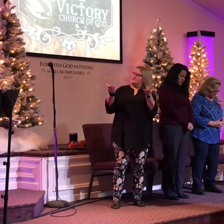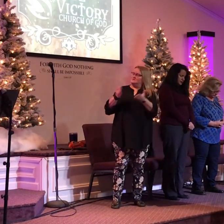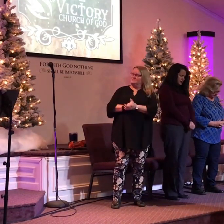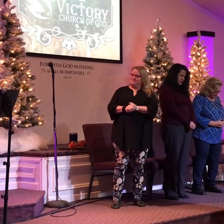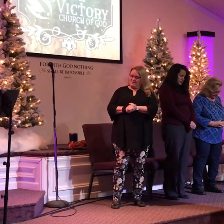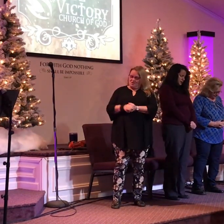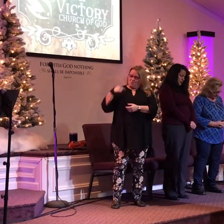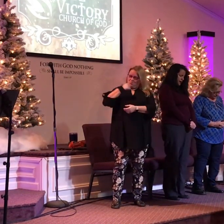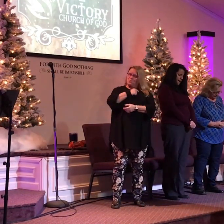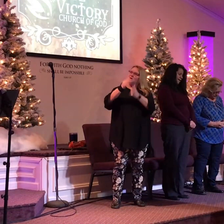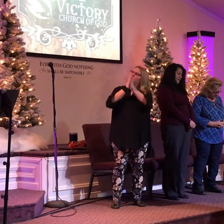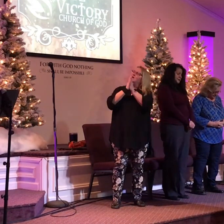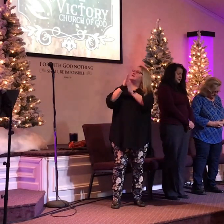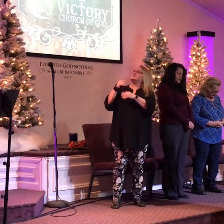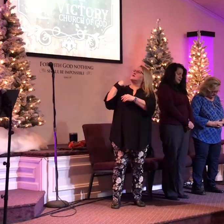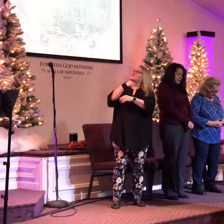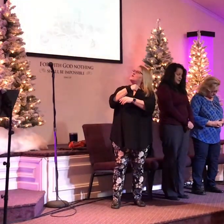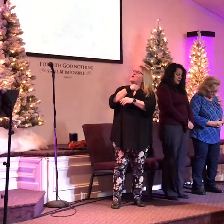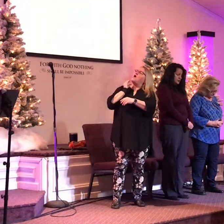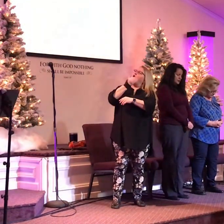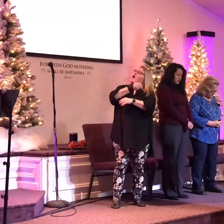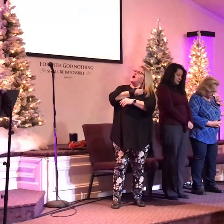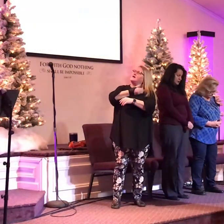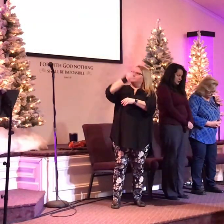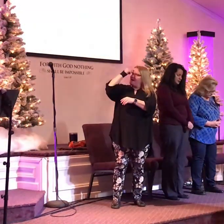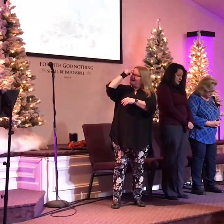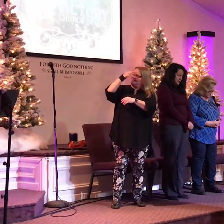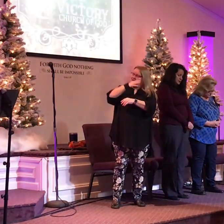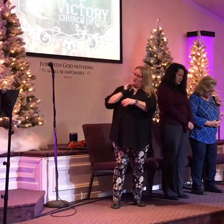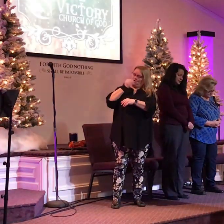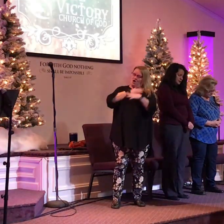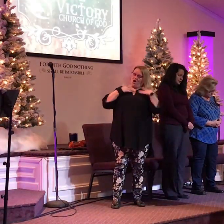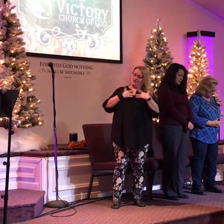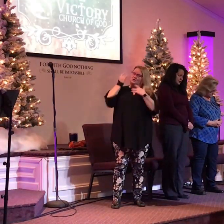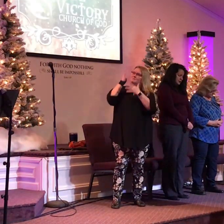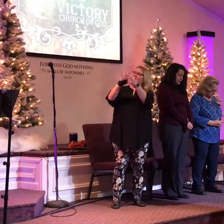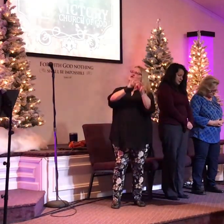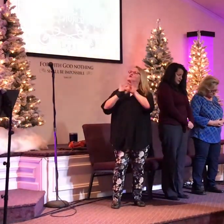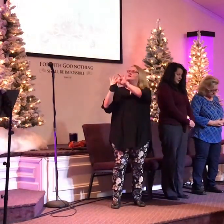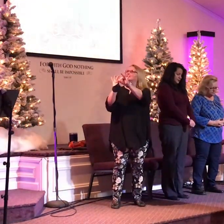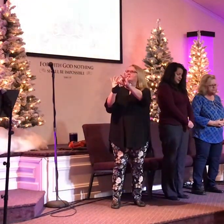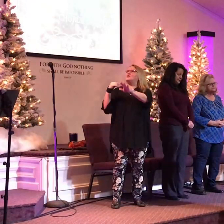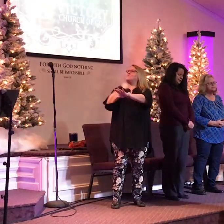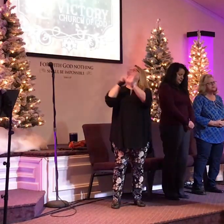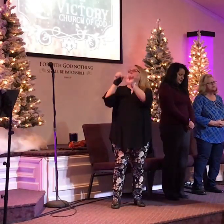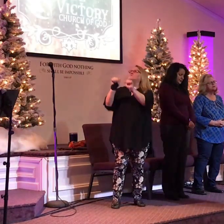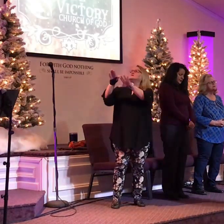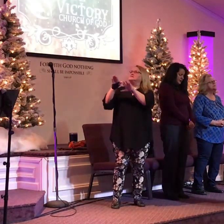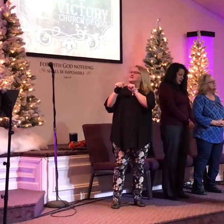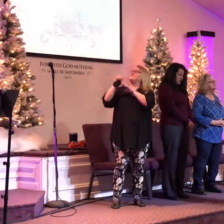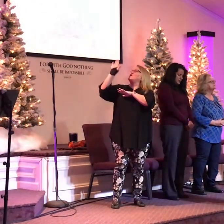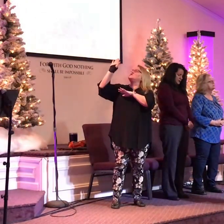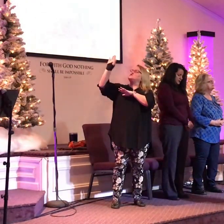be unified in this place, God, so we may receive from glory this morning, God. Lord, we want what it is that you have for us, God. But help us, God,